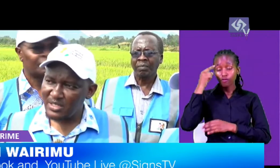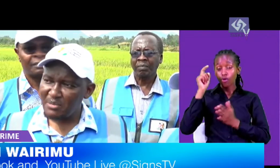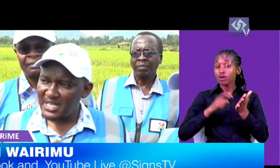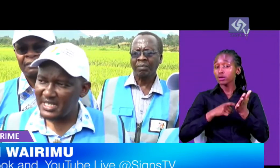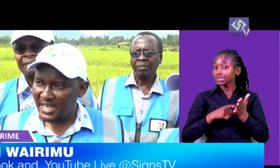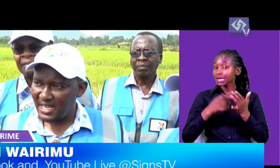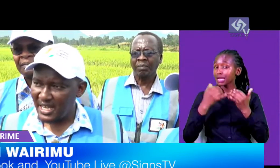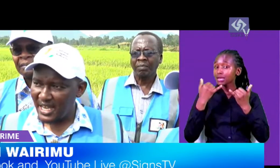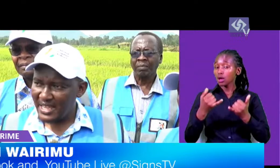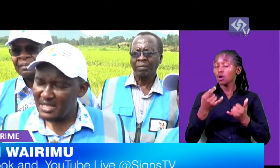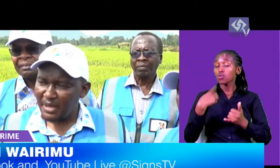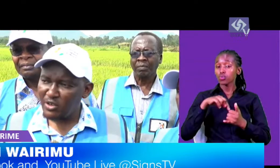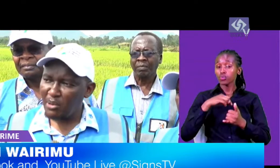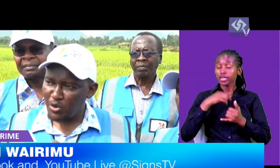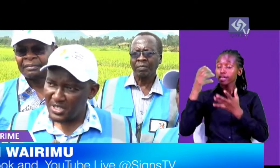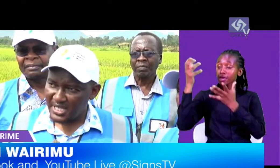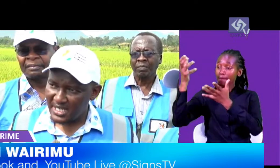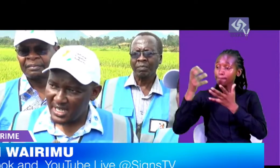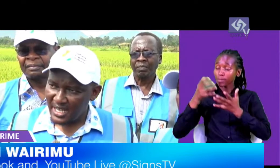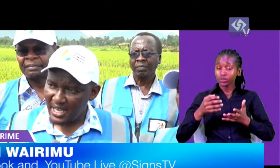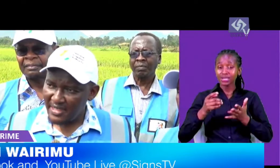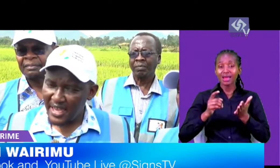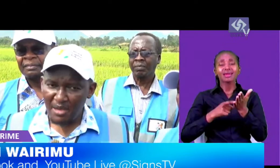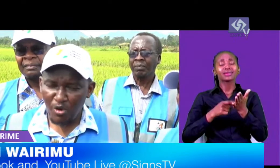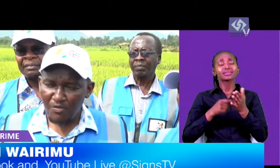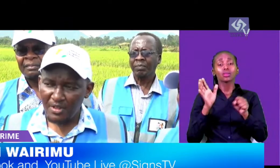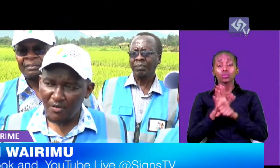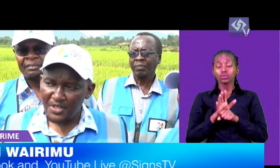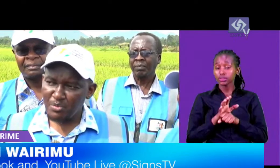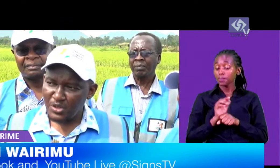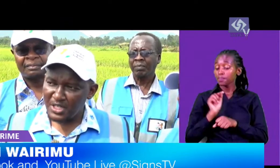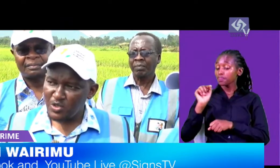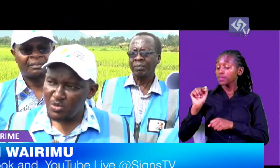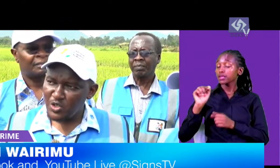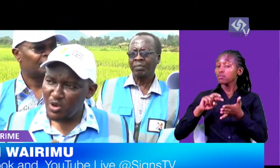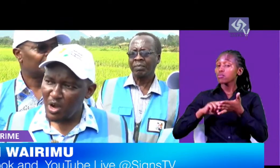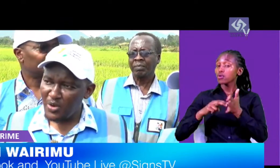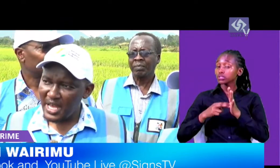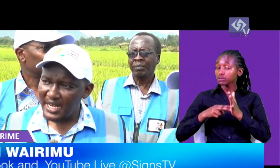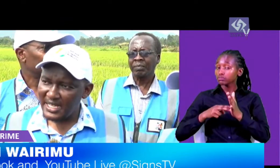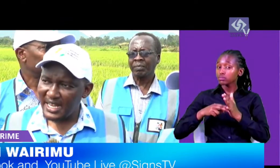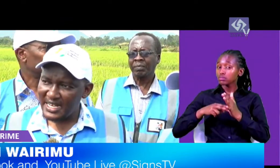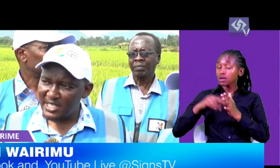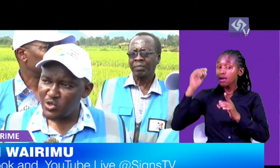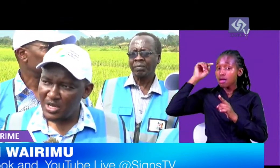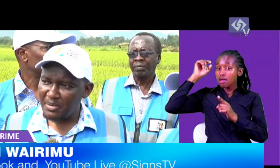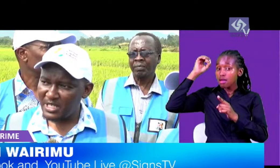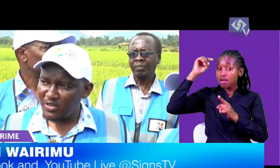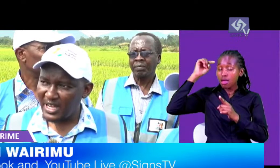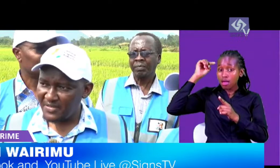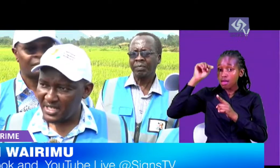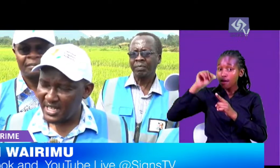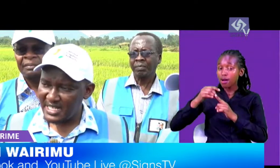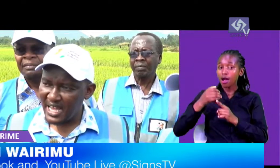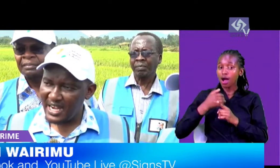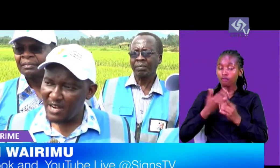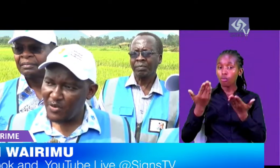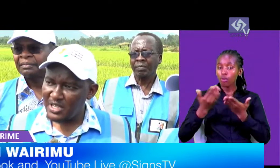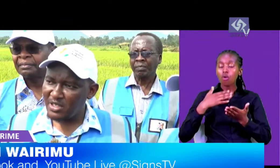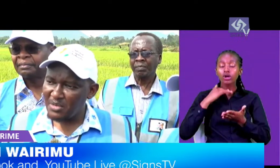metric tons. In this particular project, the aim of this project is to make sure we at least address 20% of that deficit. That is 140,000 metric